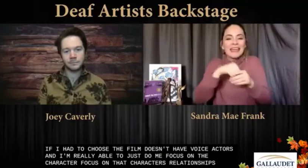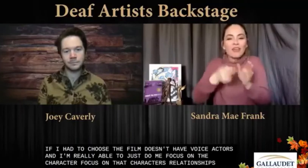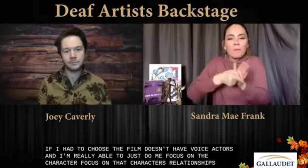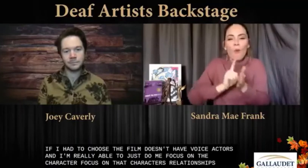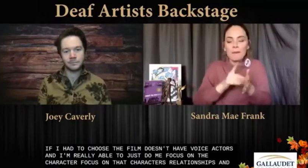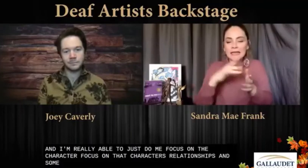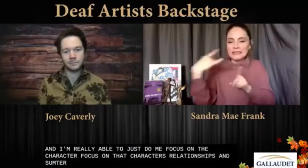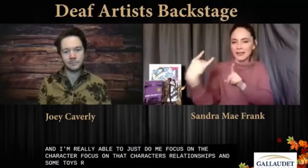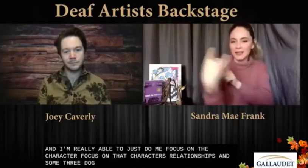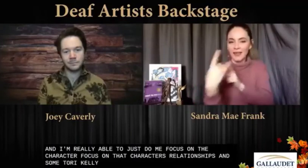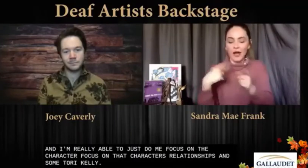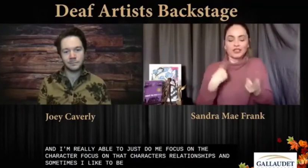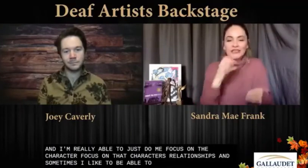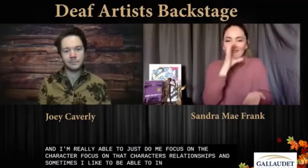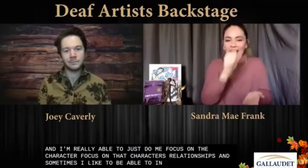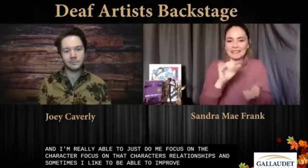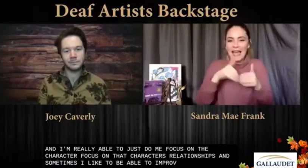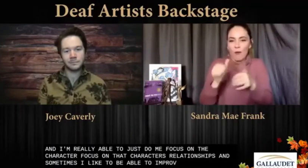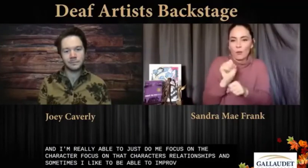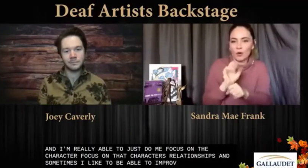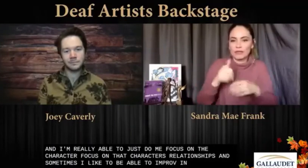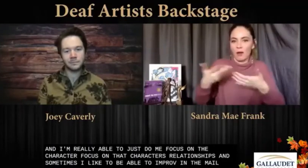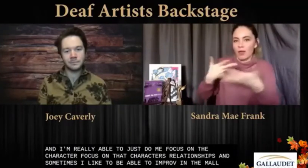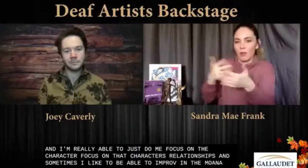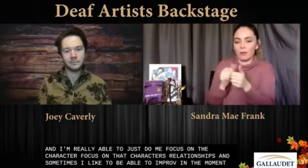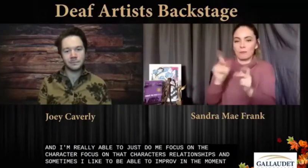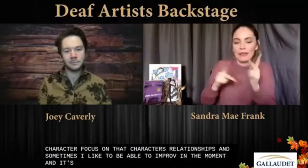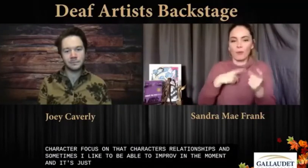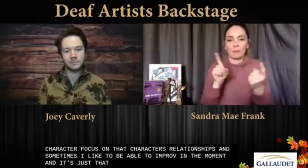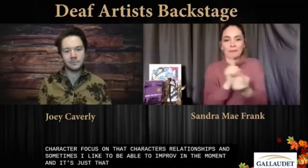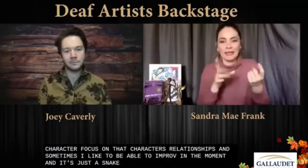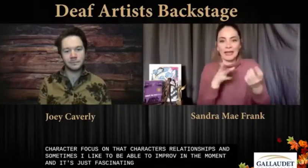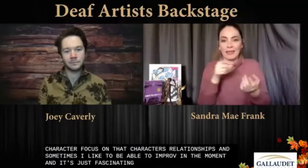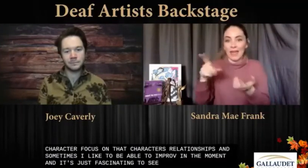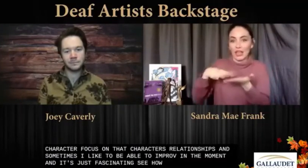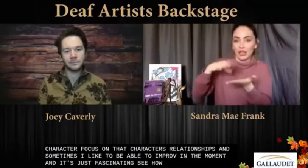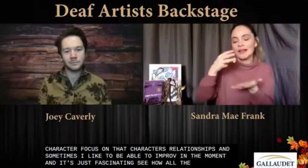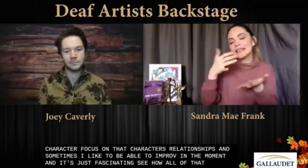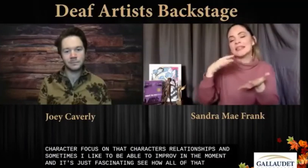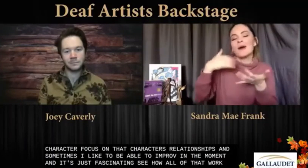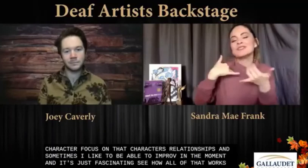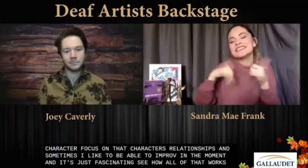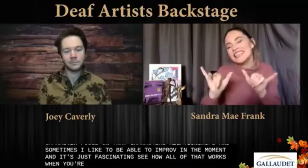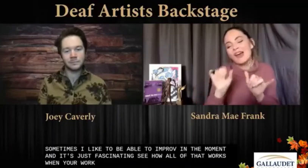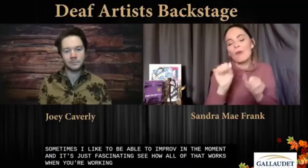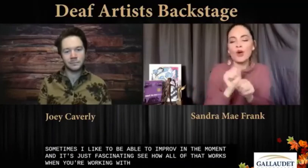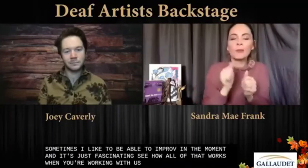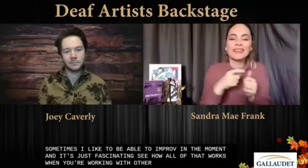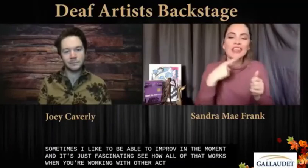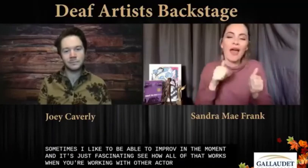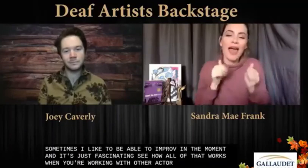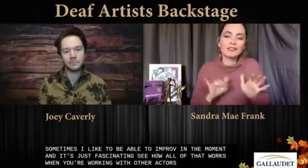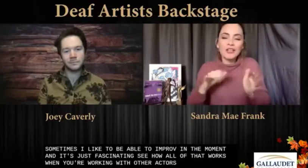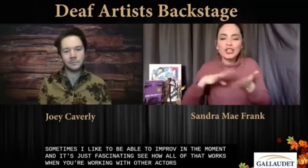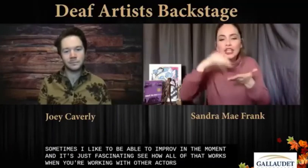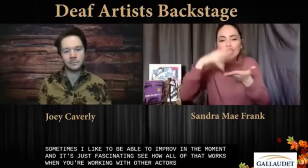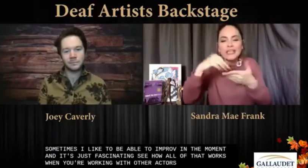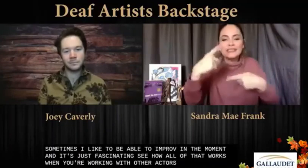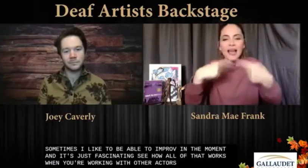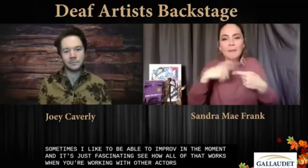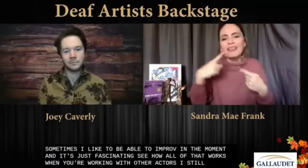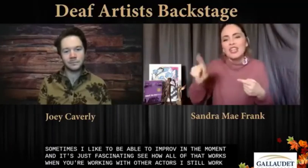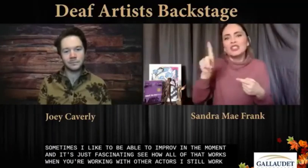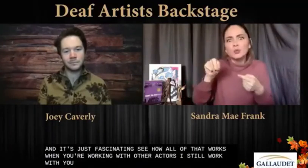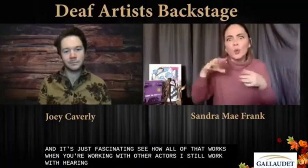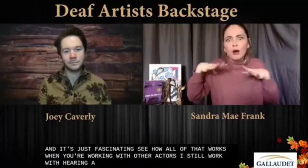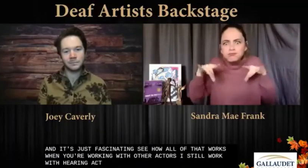and some stories i like to be able to improv in the moment and it's just fascinating to see how all of that works when you're working with other actors i still